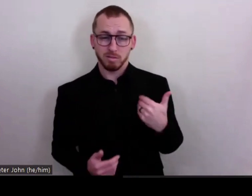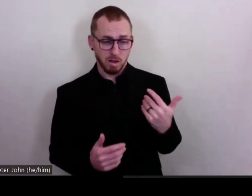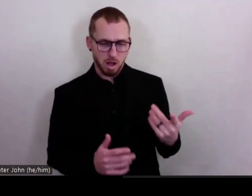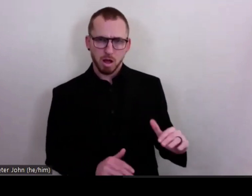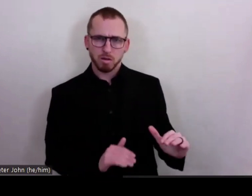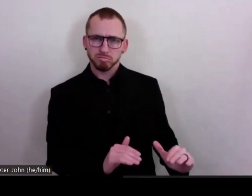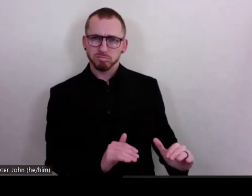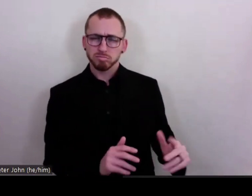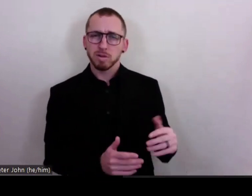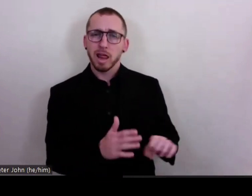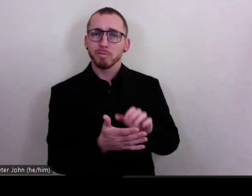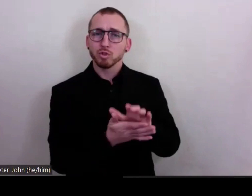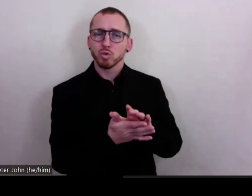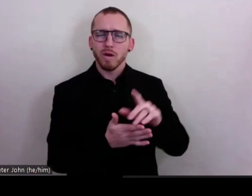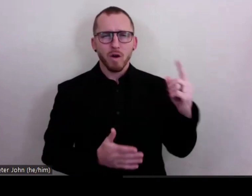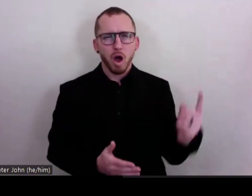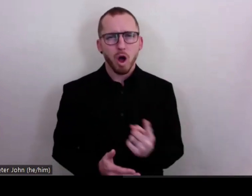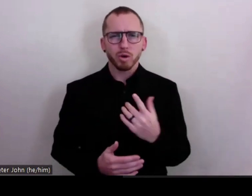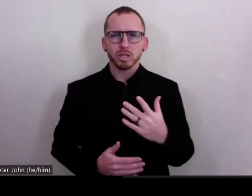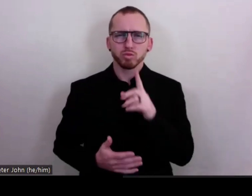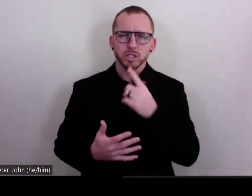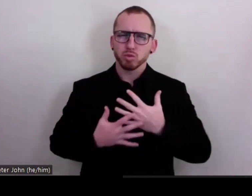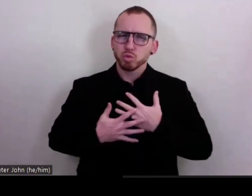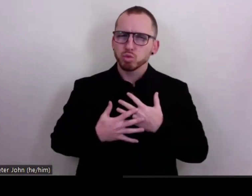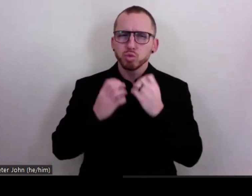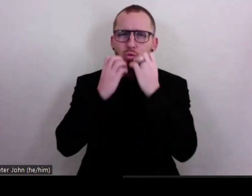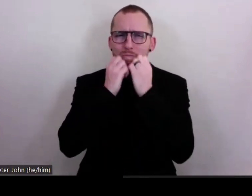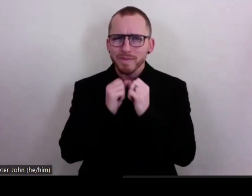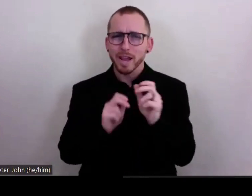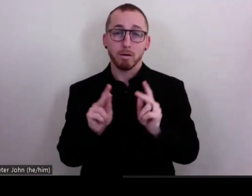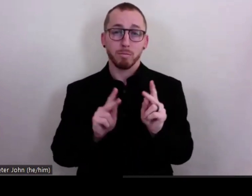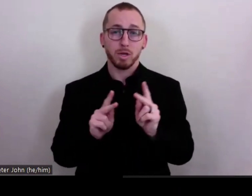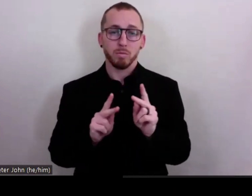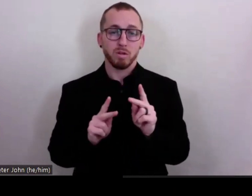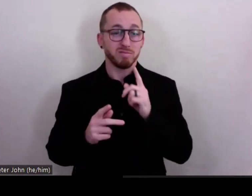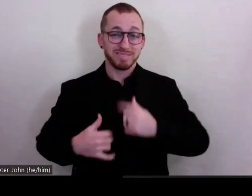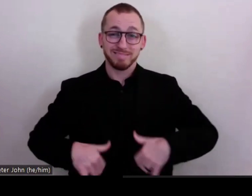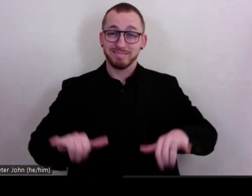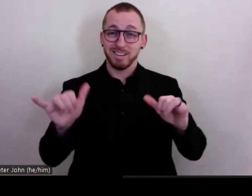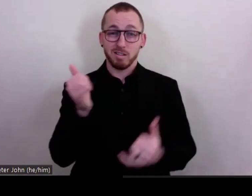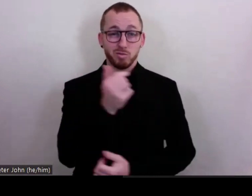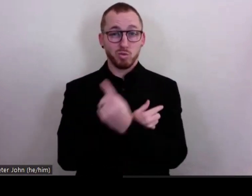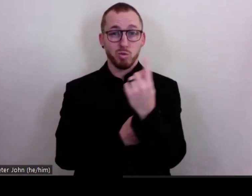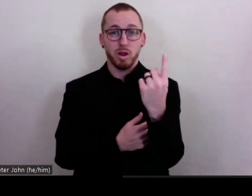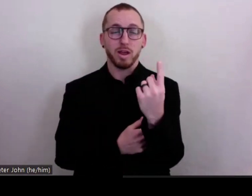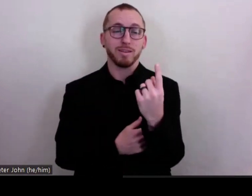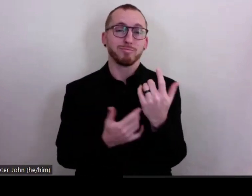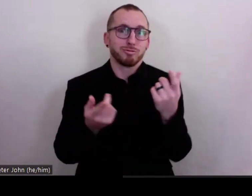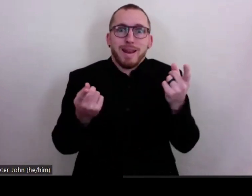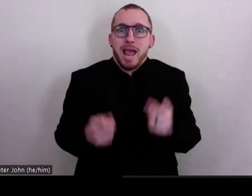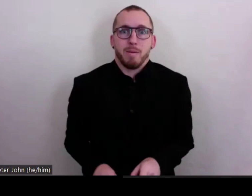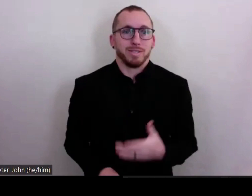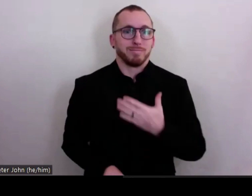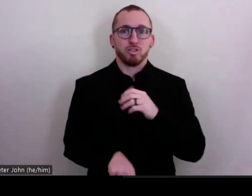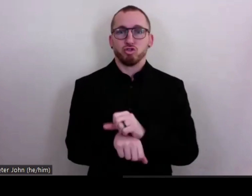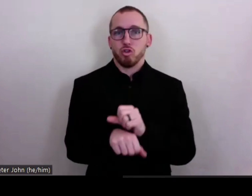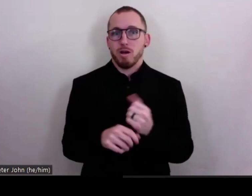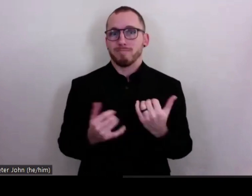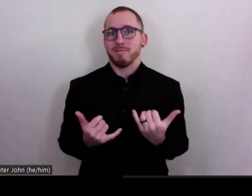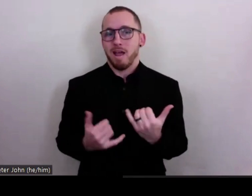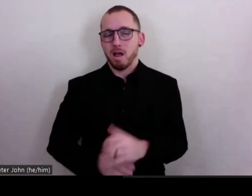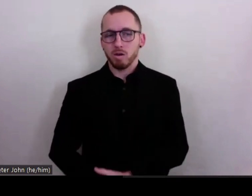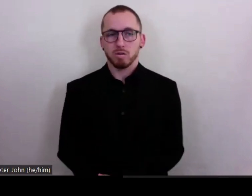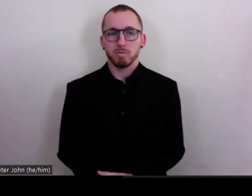about people. So I get this honestly. It just so happens that now I do it as a job. But that doesn't mean that it's